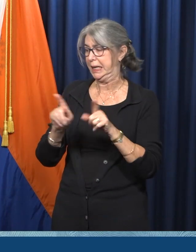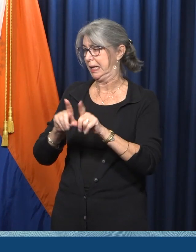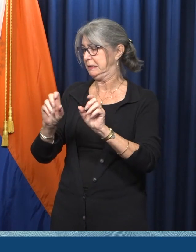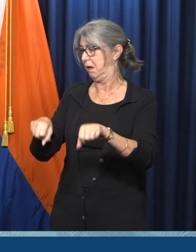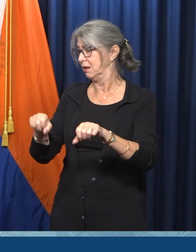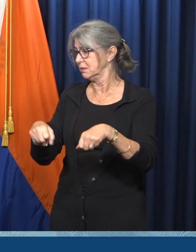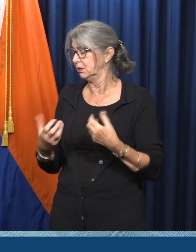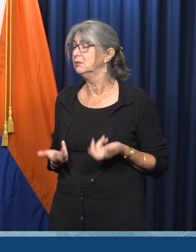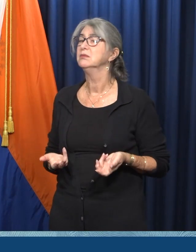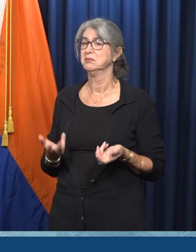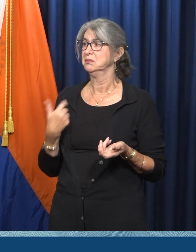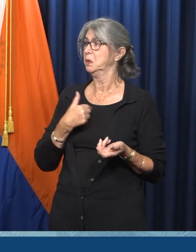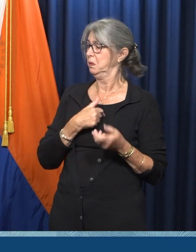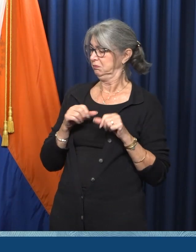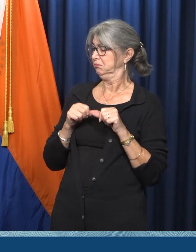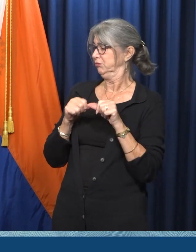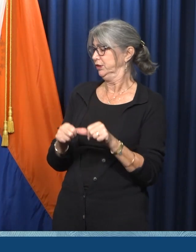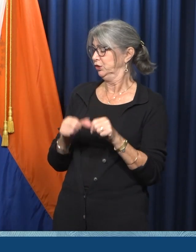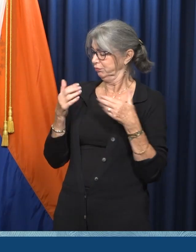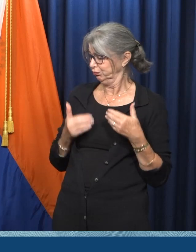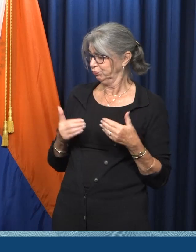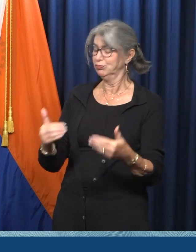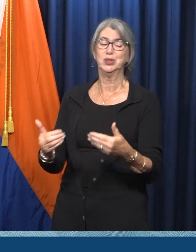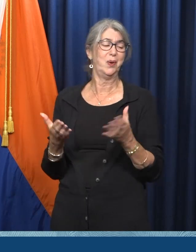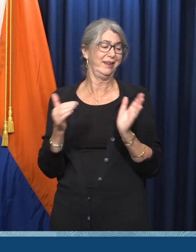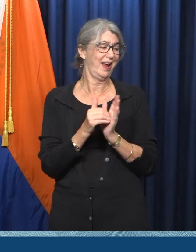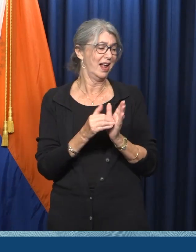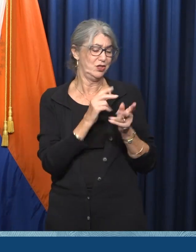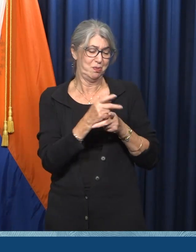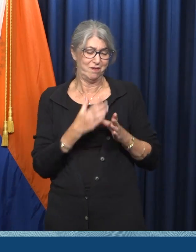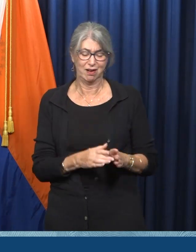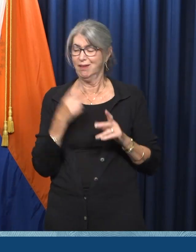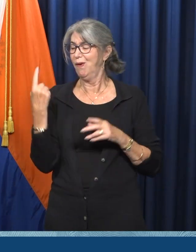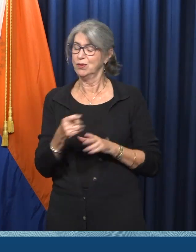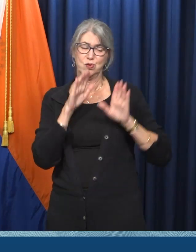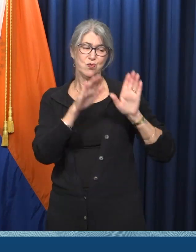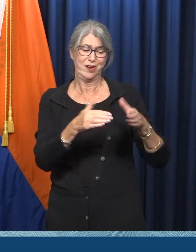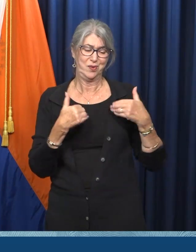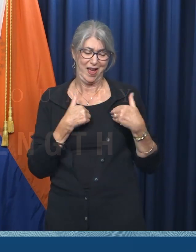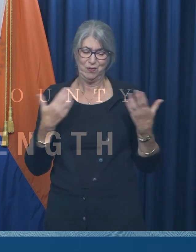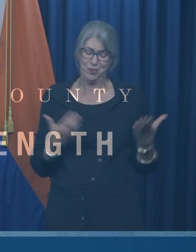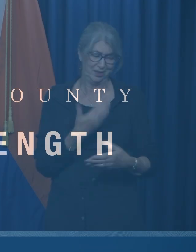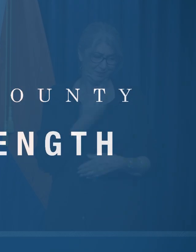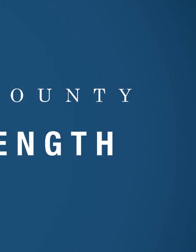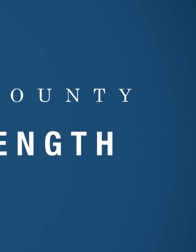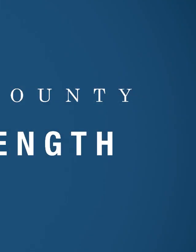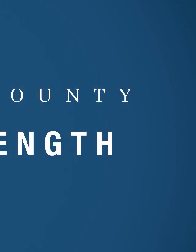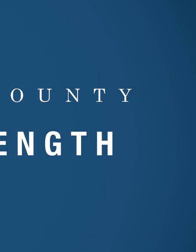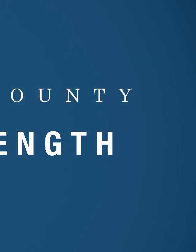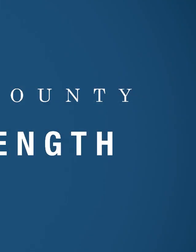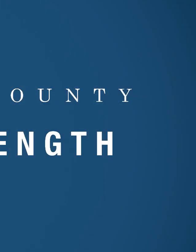possible, so that we can continue to move forward. So again, Supervisor, it's always great to have you here.